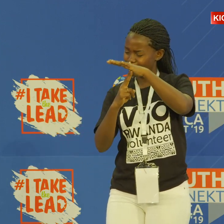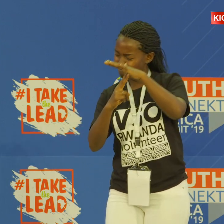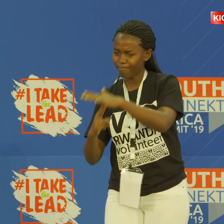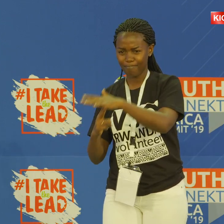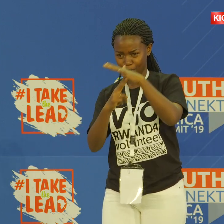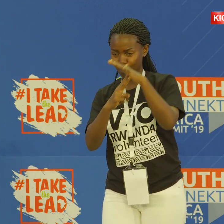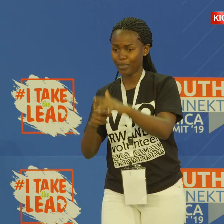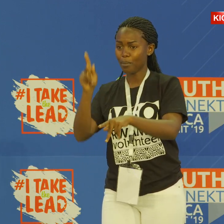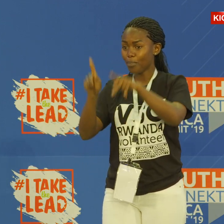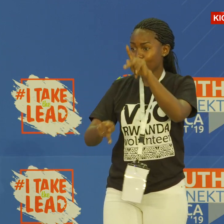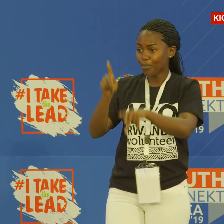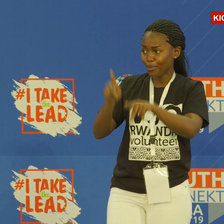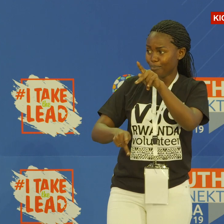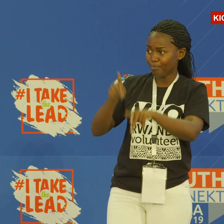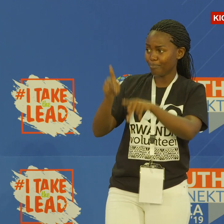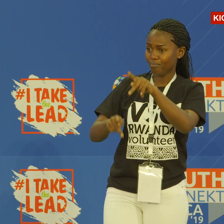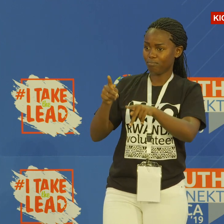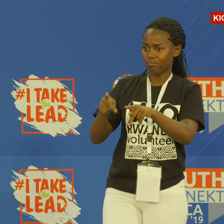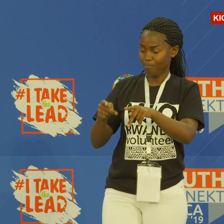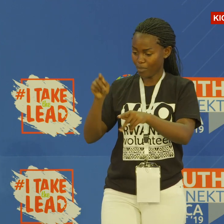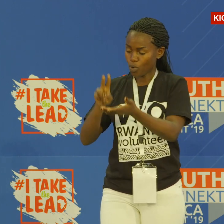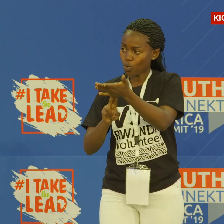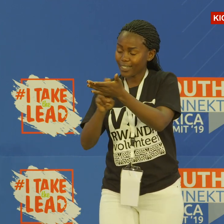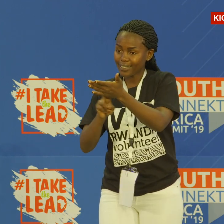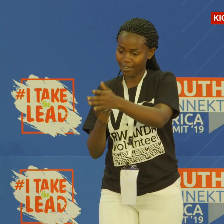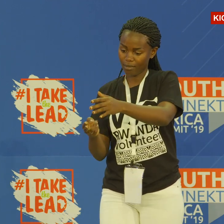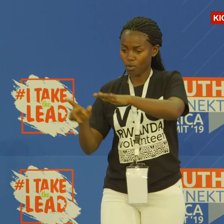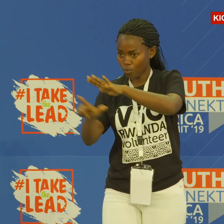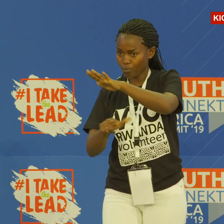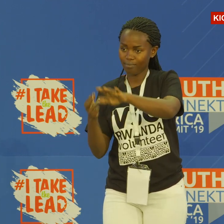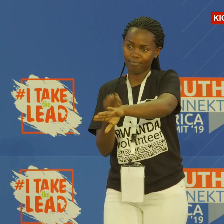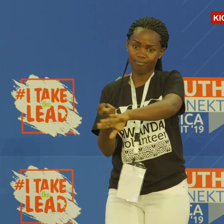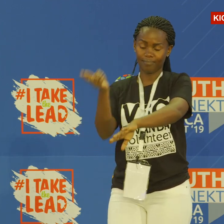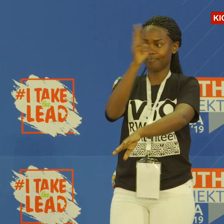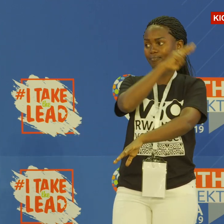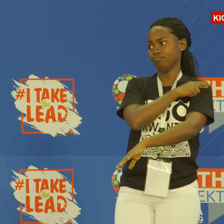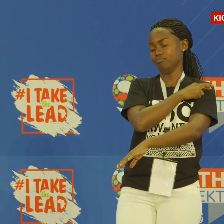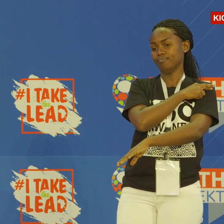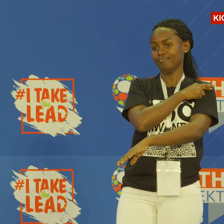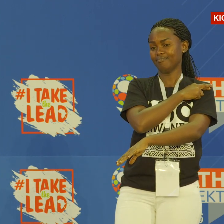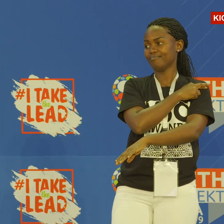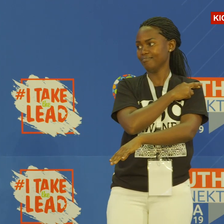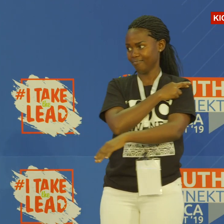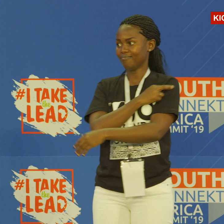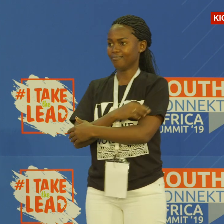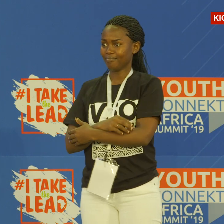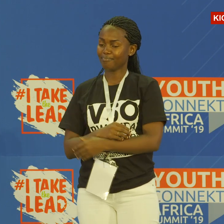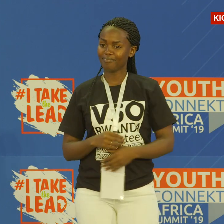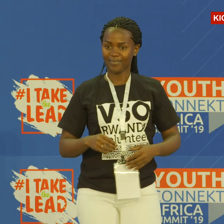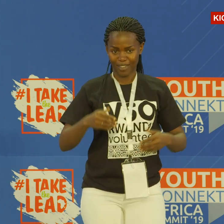I also, for helping vulnerable people using the resources they have.